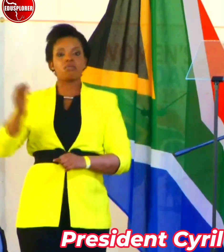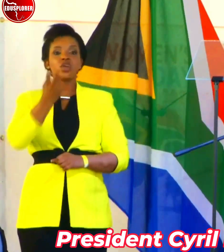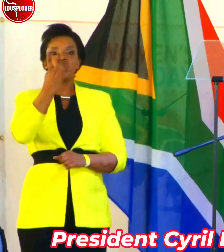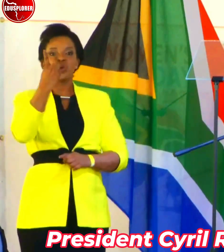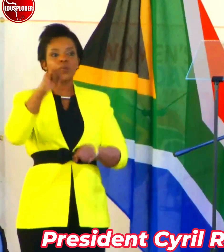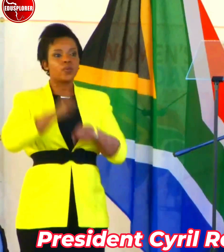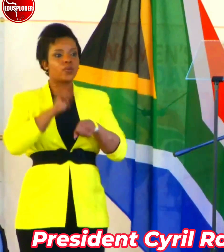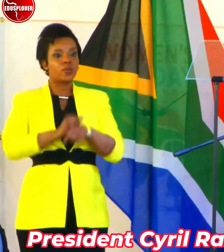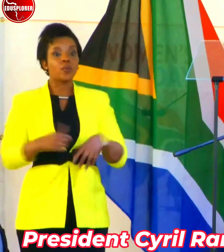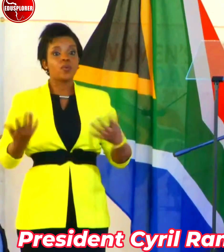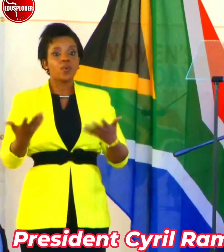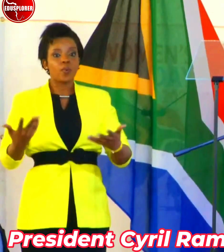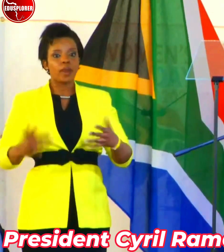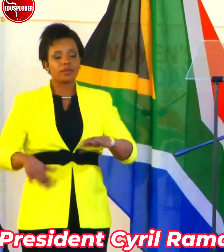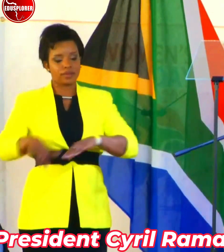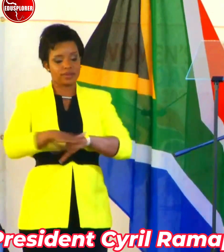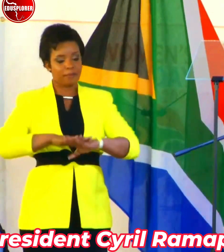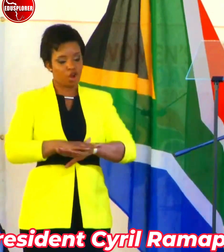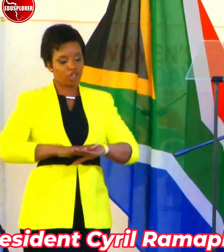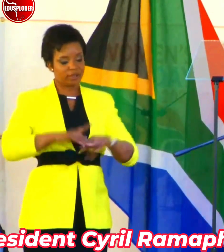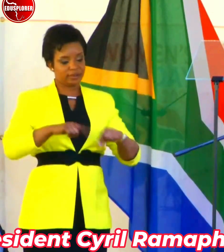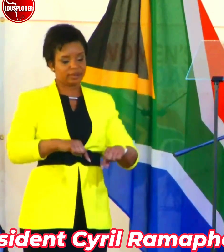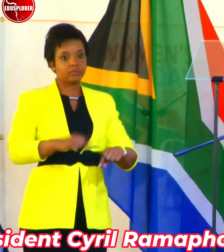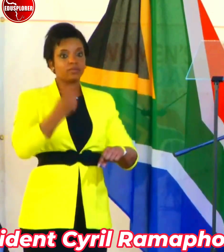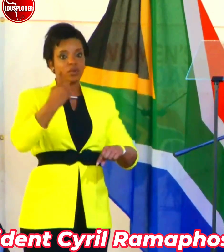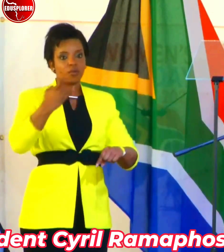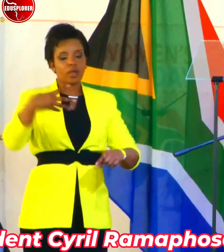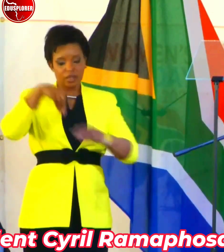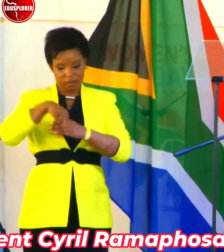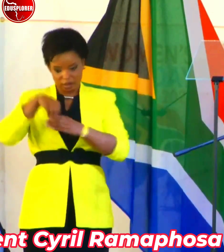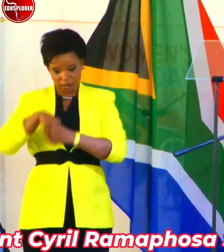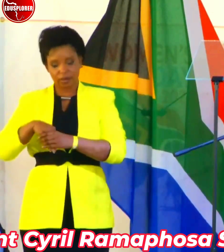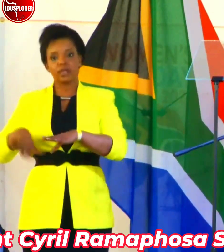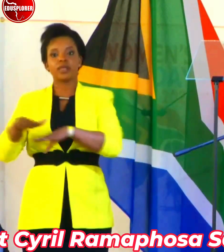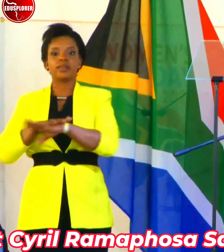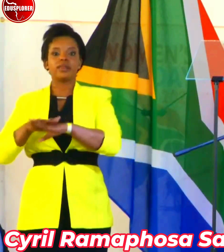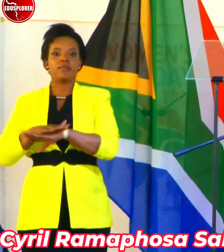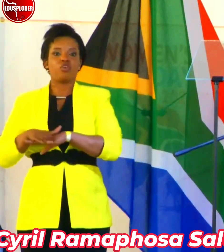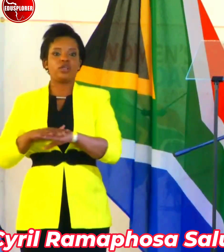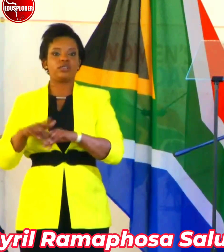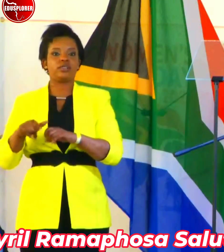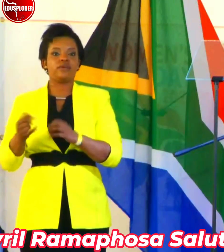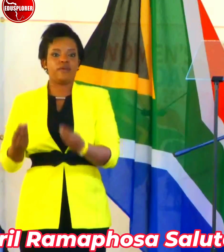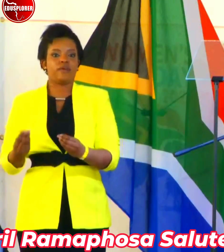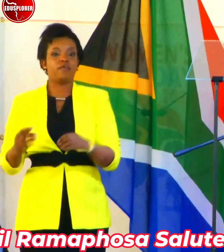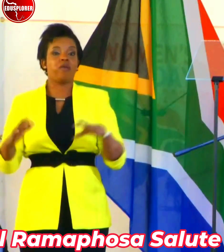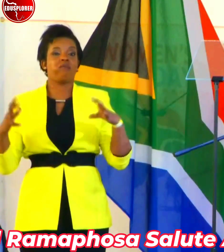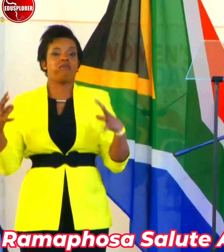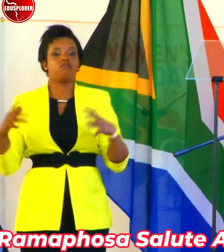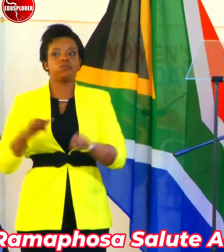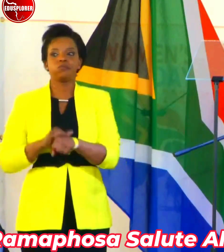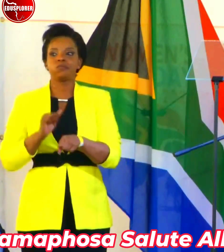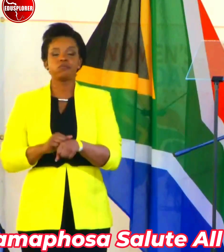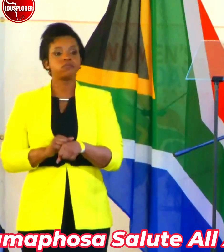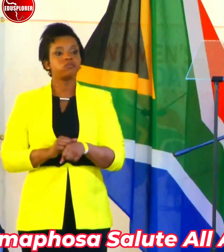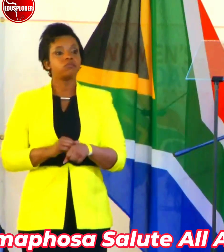the base and one inside the base as a grinding stone. And I always take